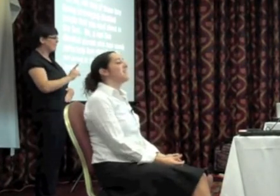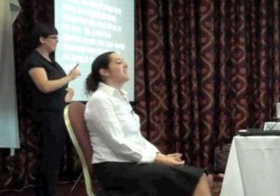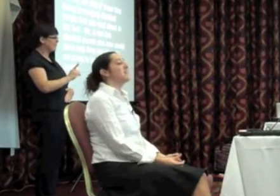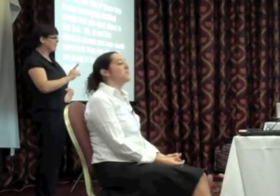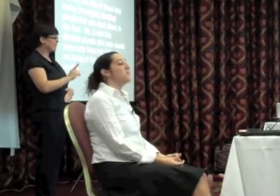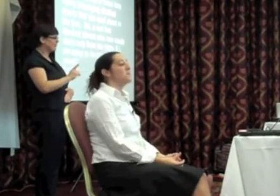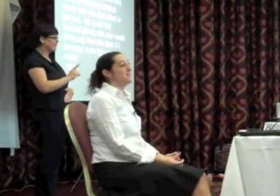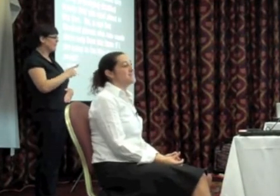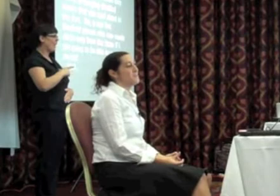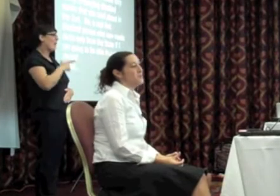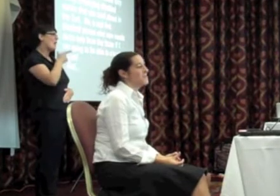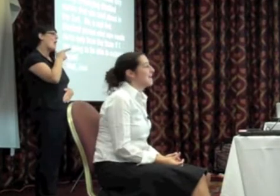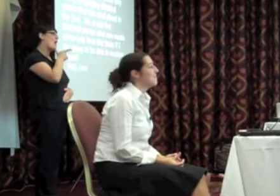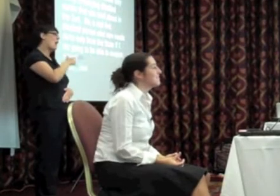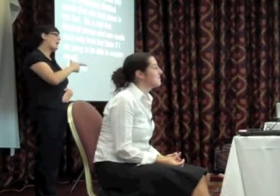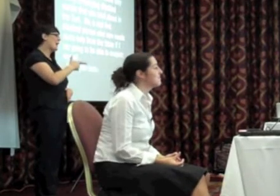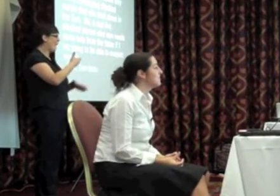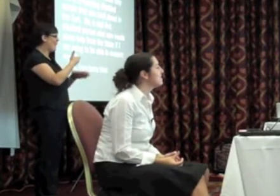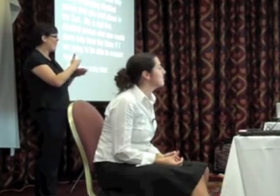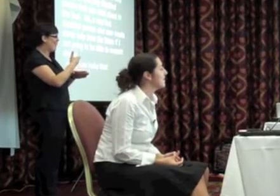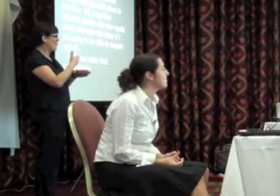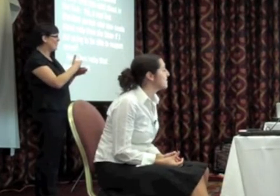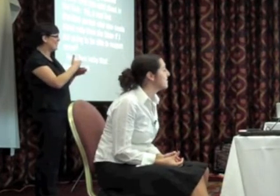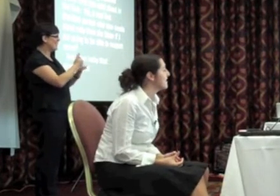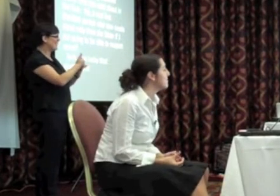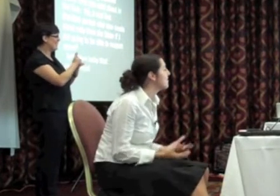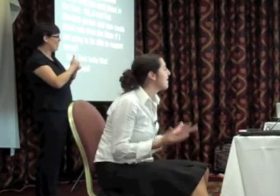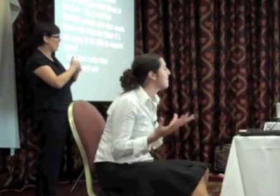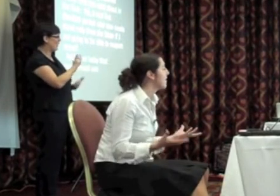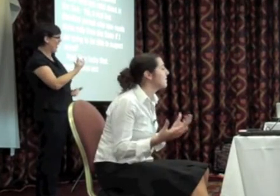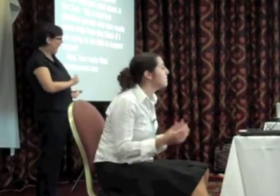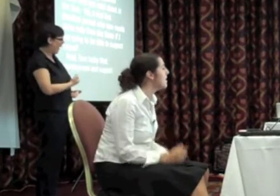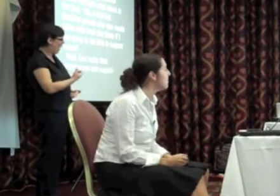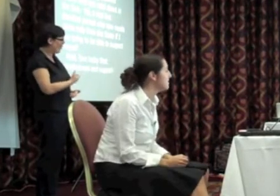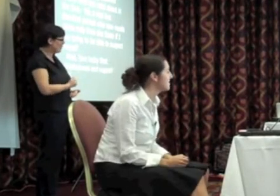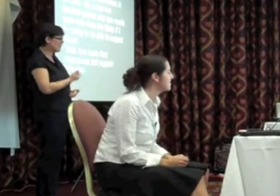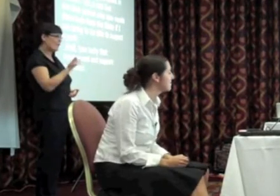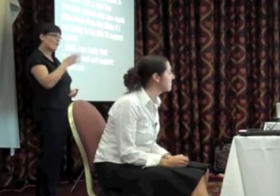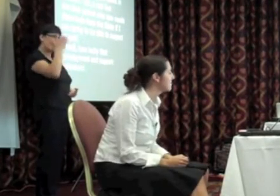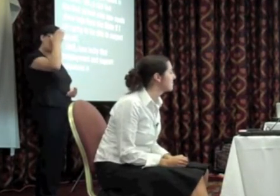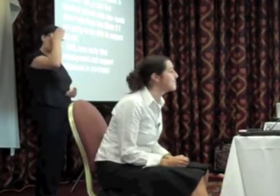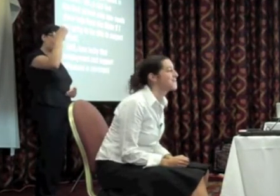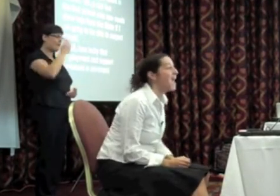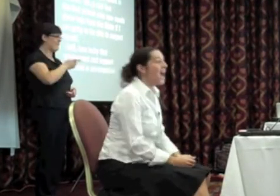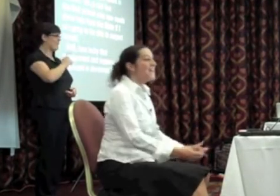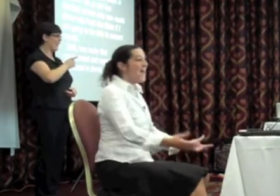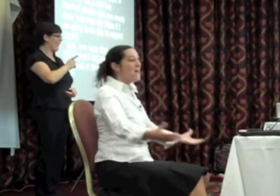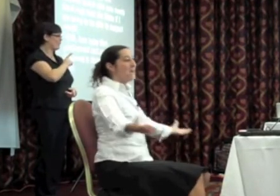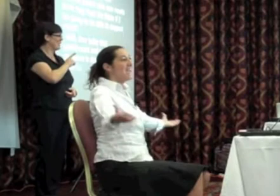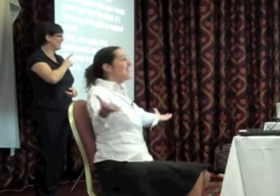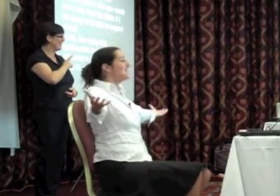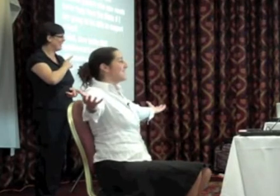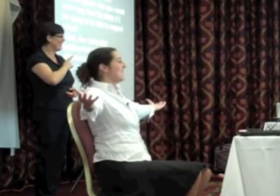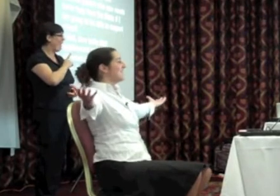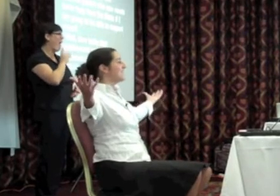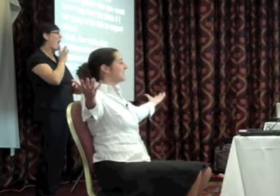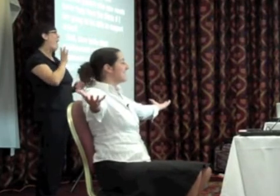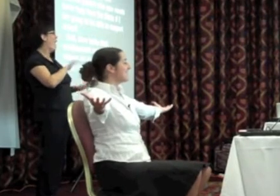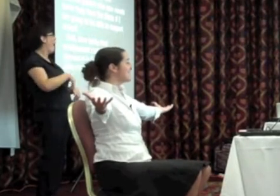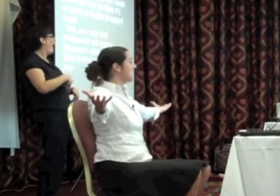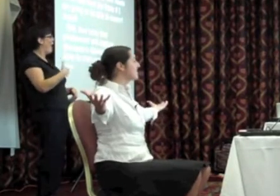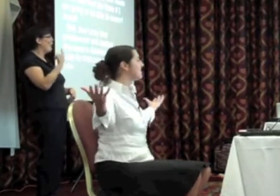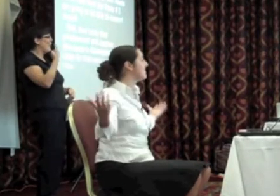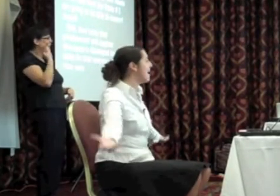how lucky that employment and support allowance has been developed by the state for that very purpose. And how easy